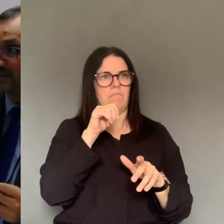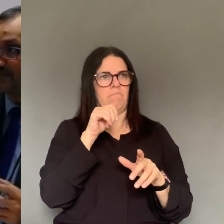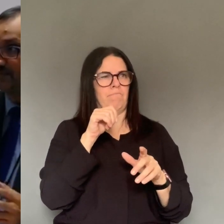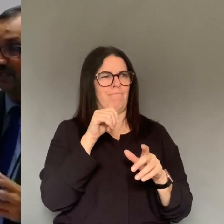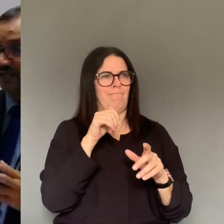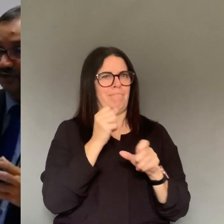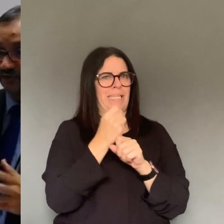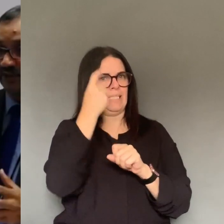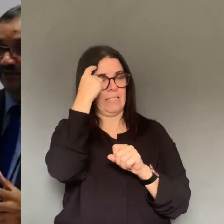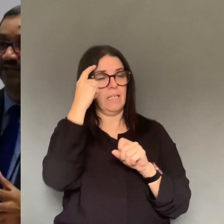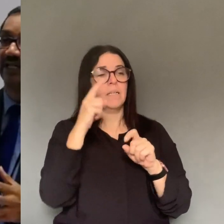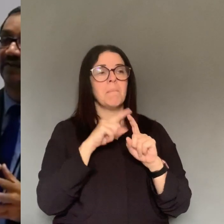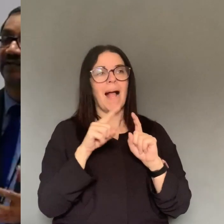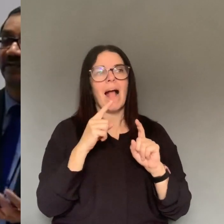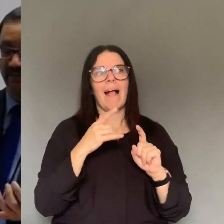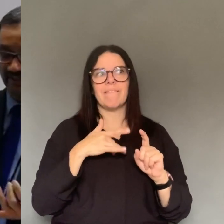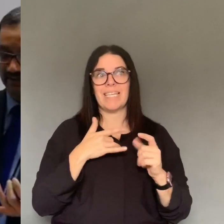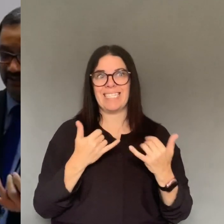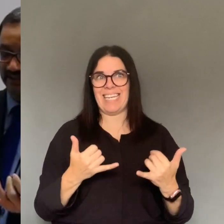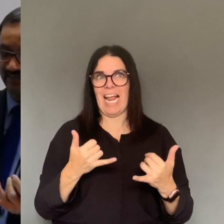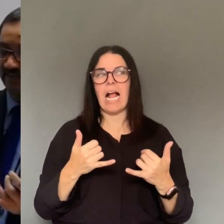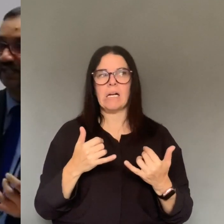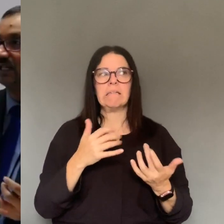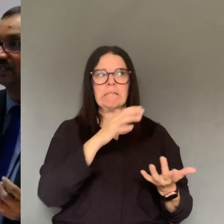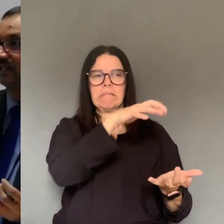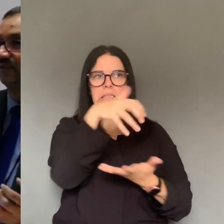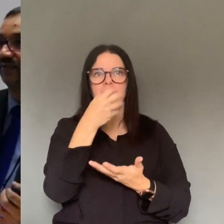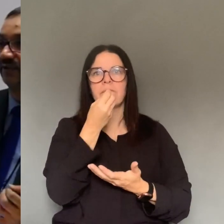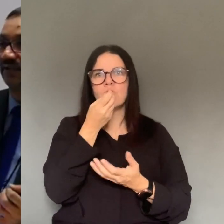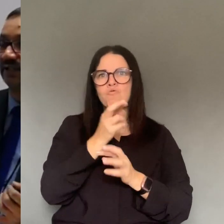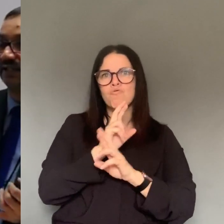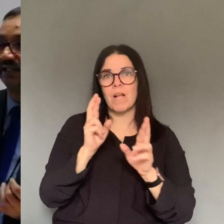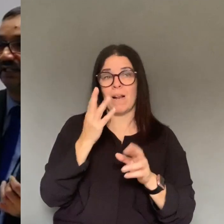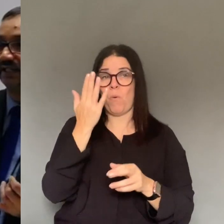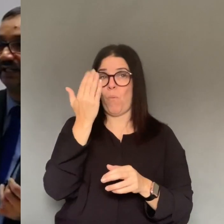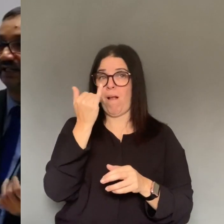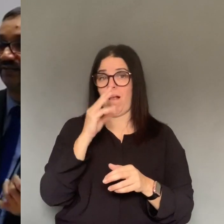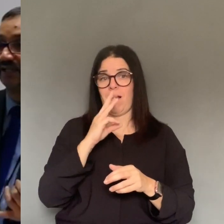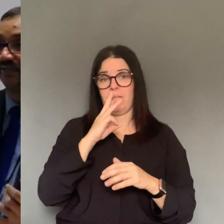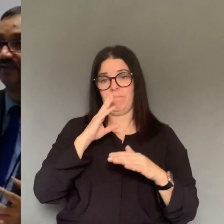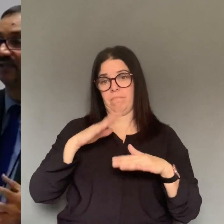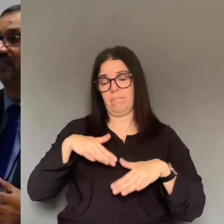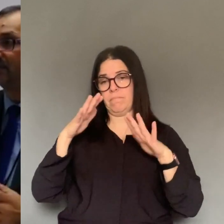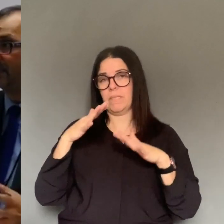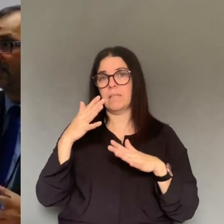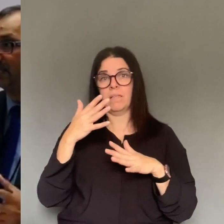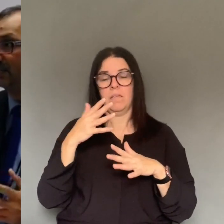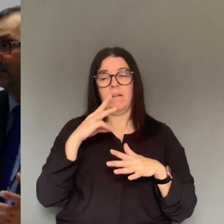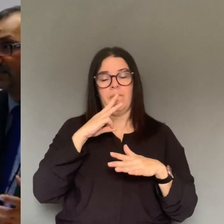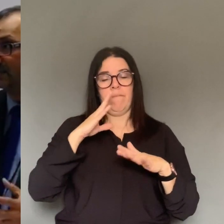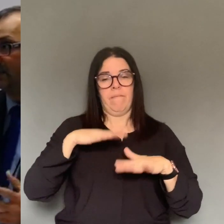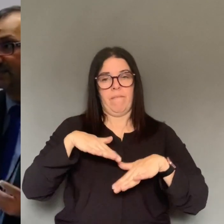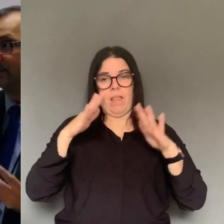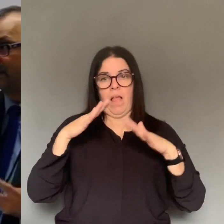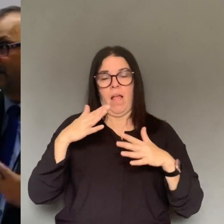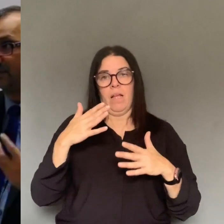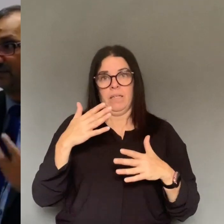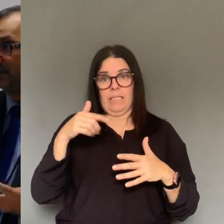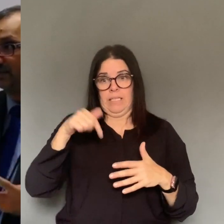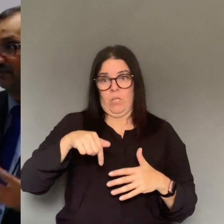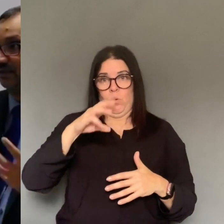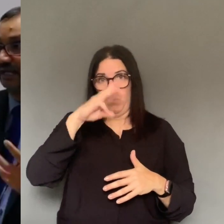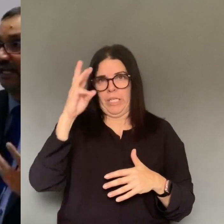of time, to make sure that if something, because it's very easy for the flooding. We have seen flooding in Windsor as a result